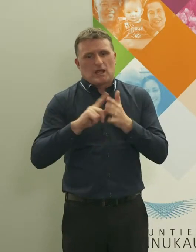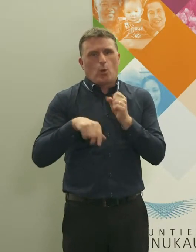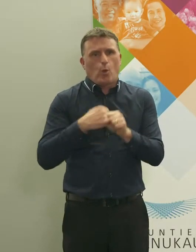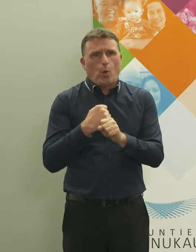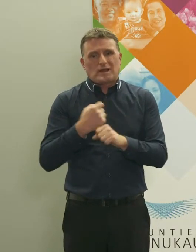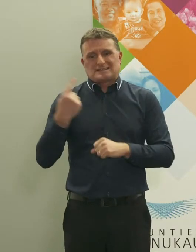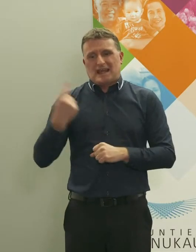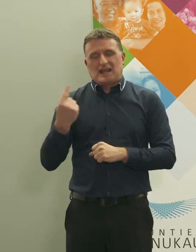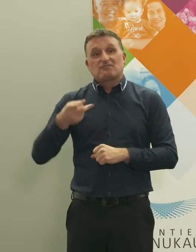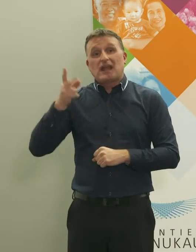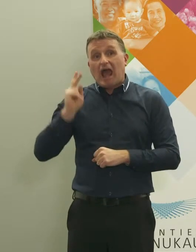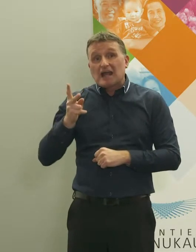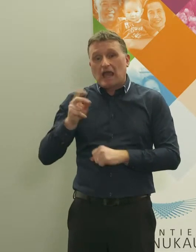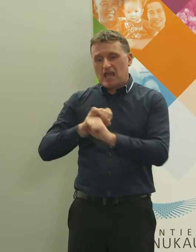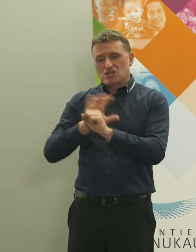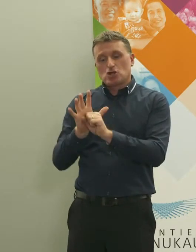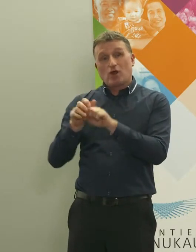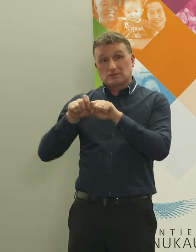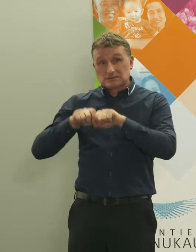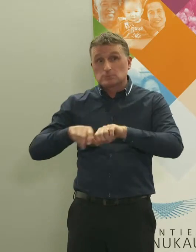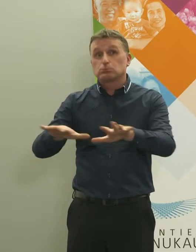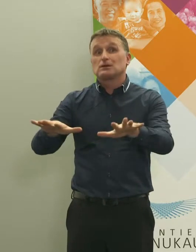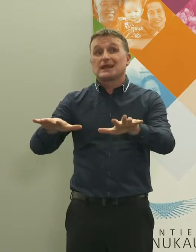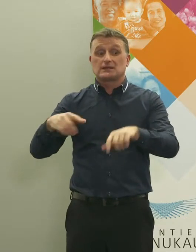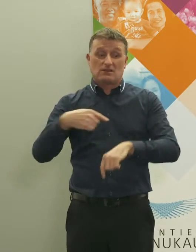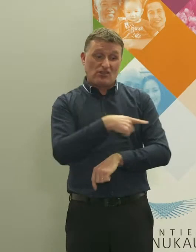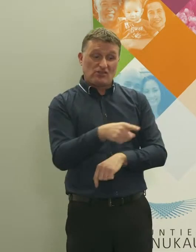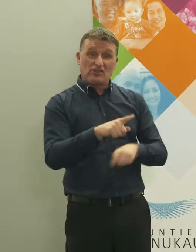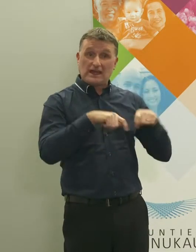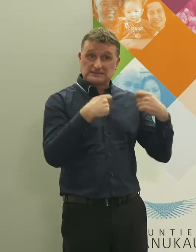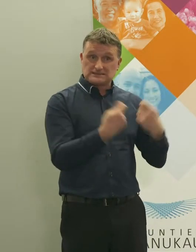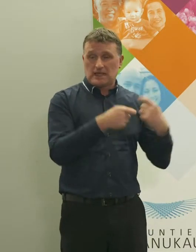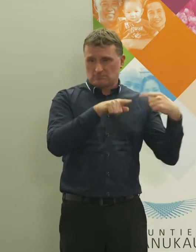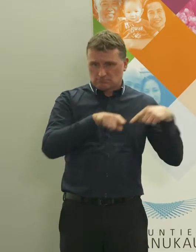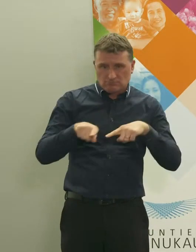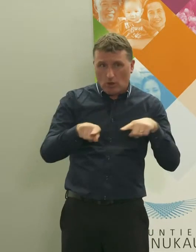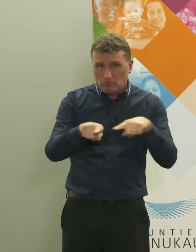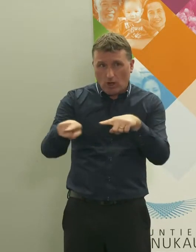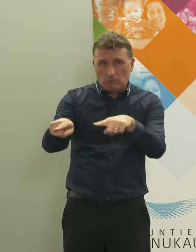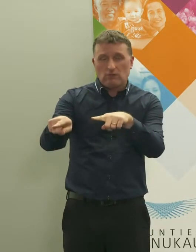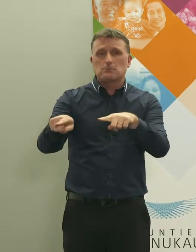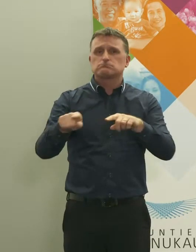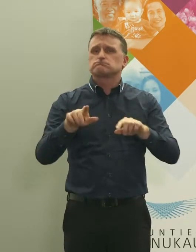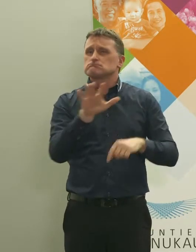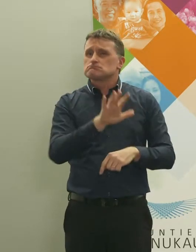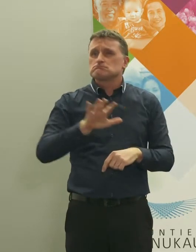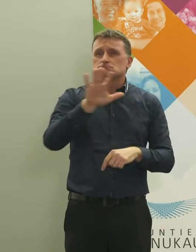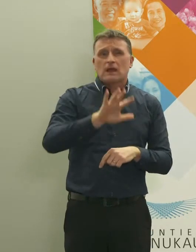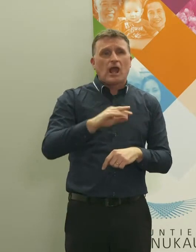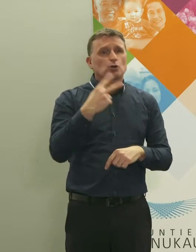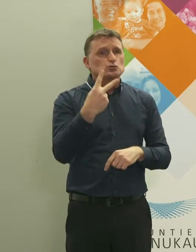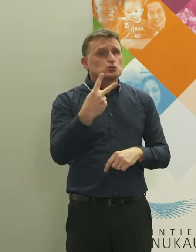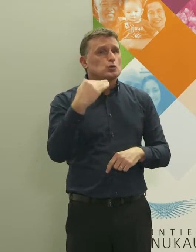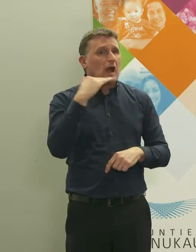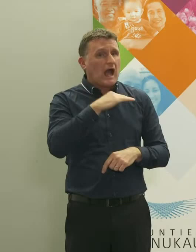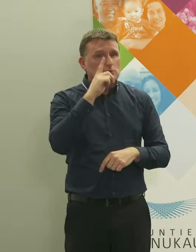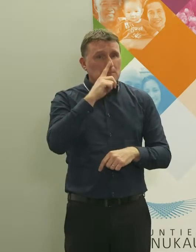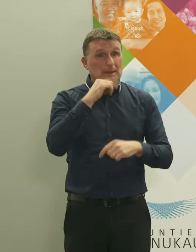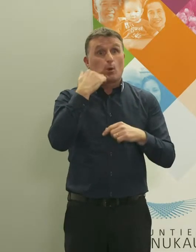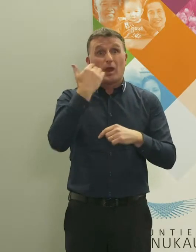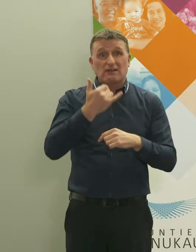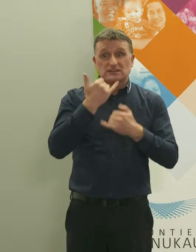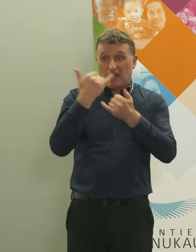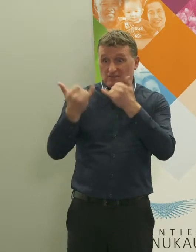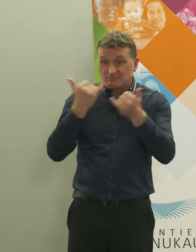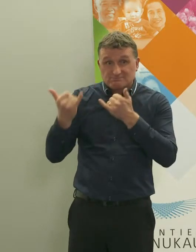11th. Our teams are currently ringing more than 200 close contacts every day to carry out symptom checking and check on